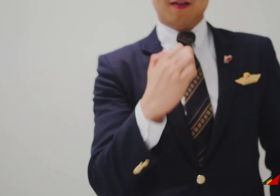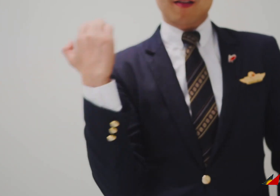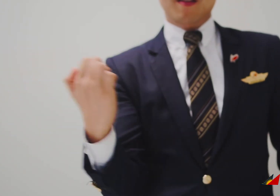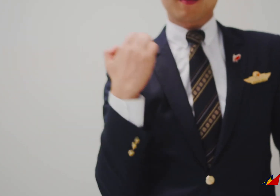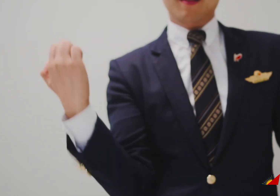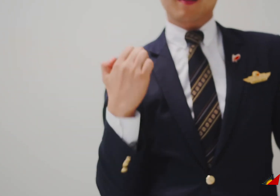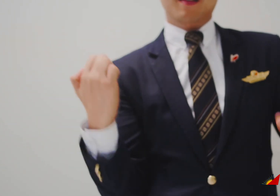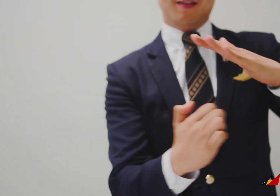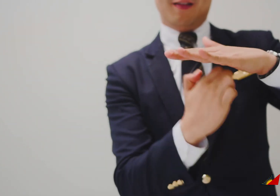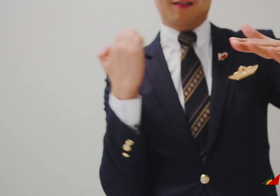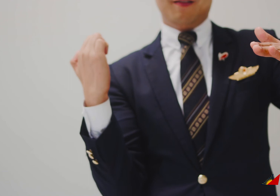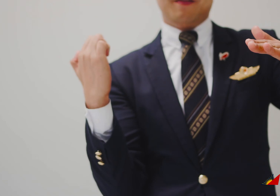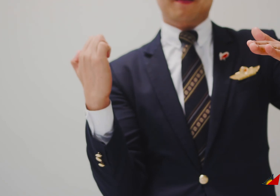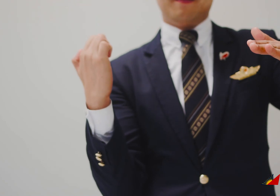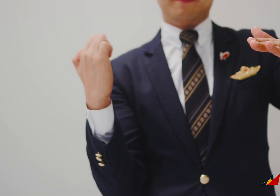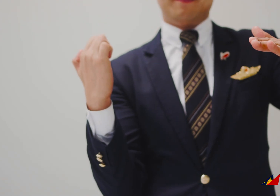This is the emergency exit.